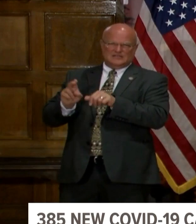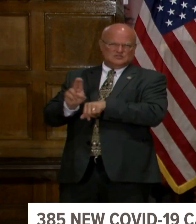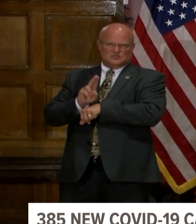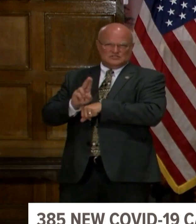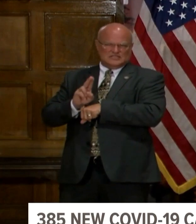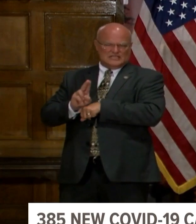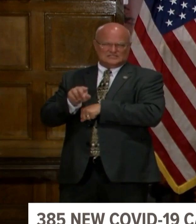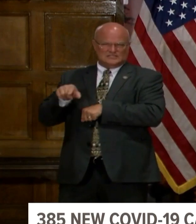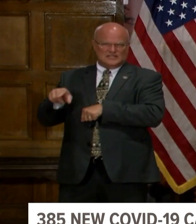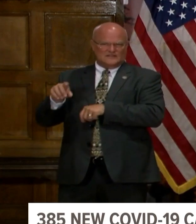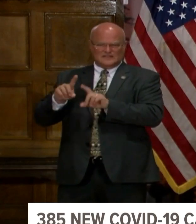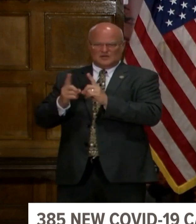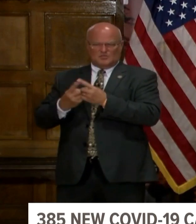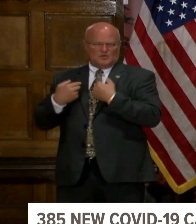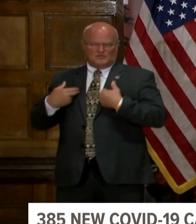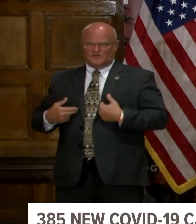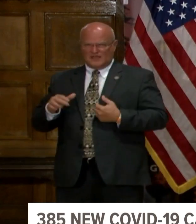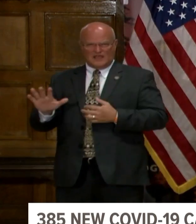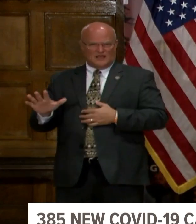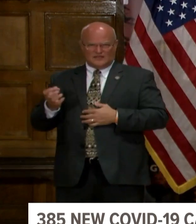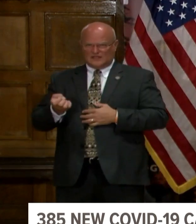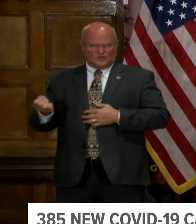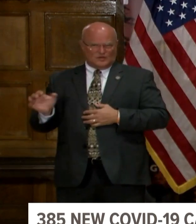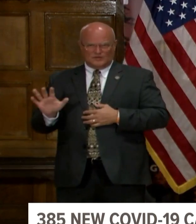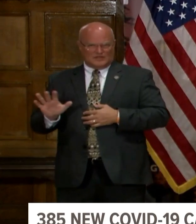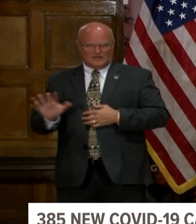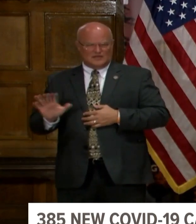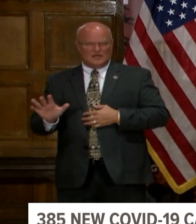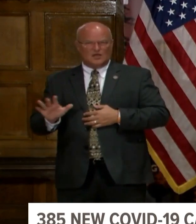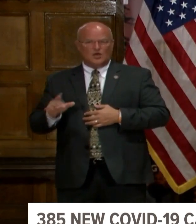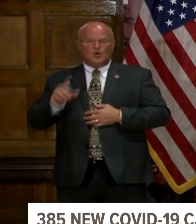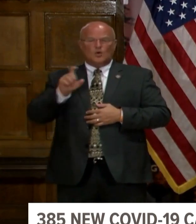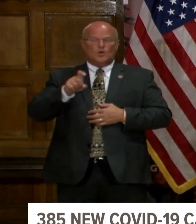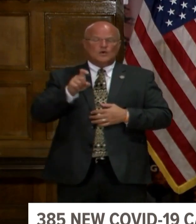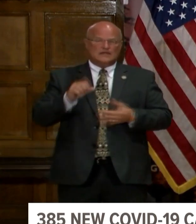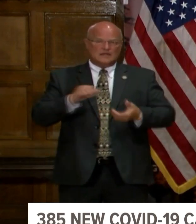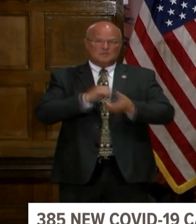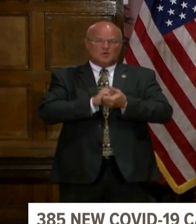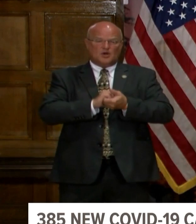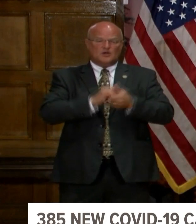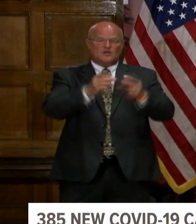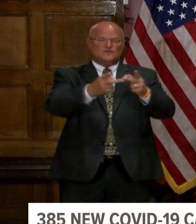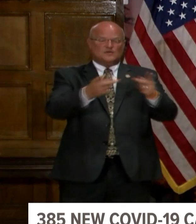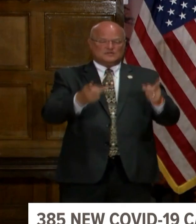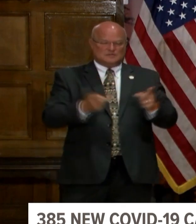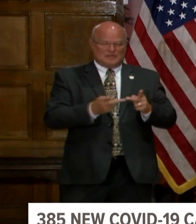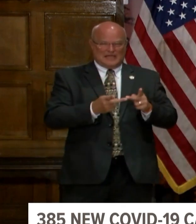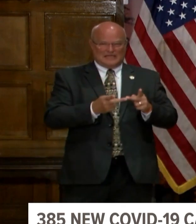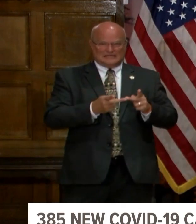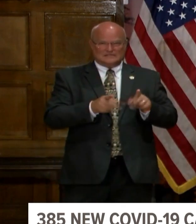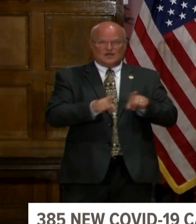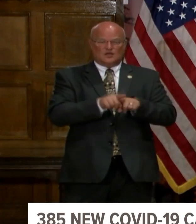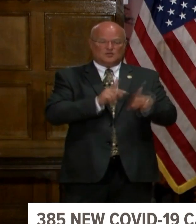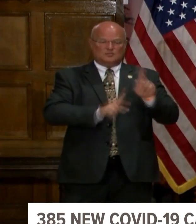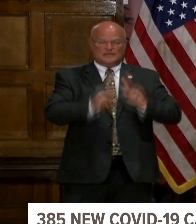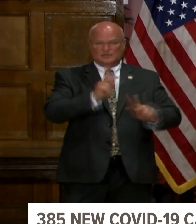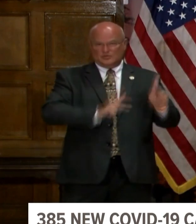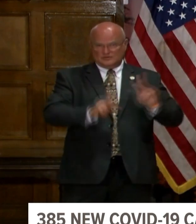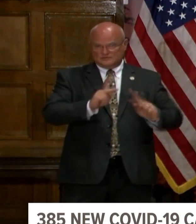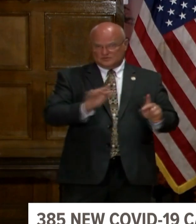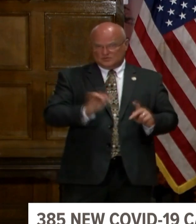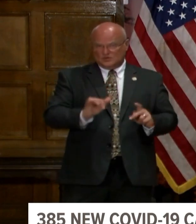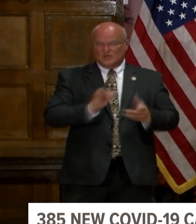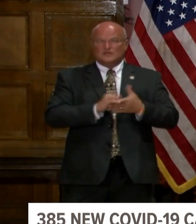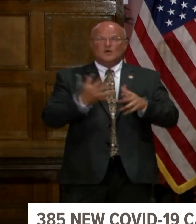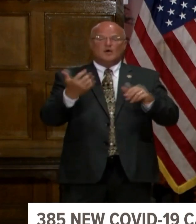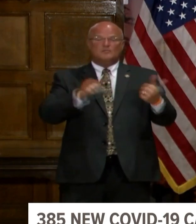utilization fully of the Department of Health equipment. Is we needed a partner for space purposes as well as personnel. And so